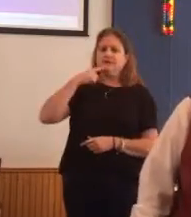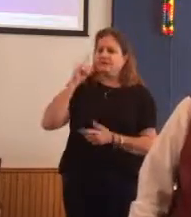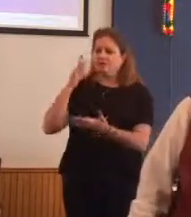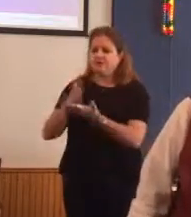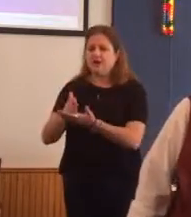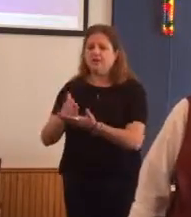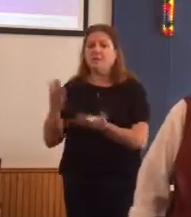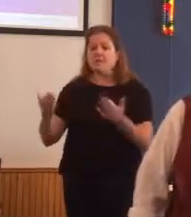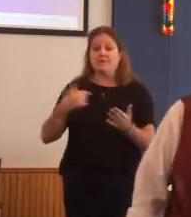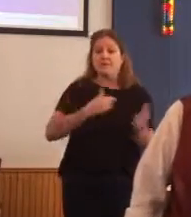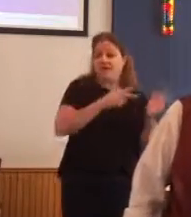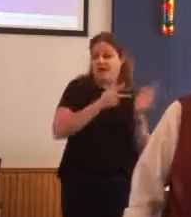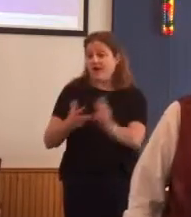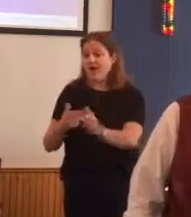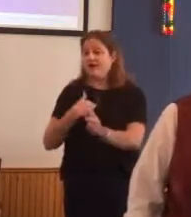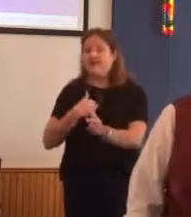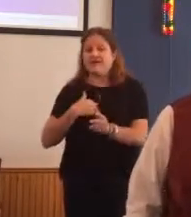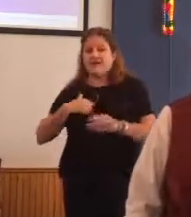the news?